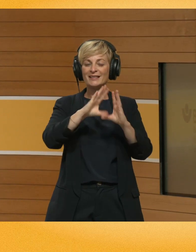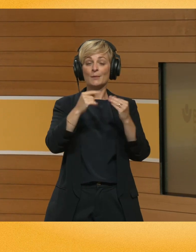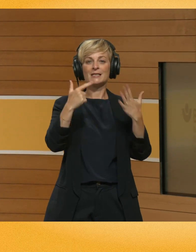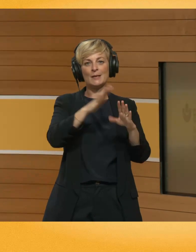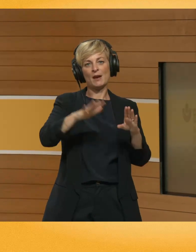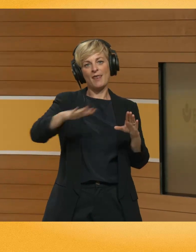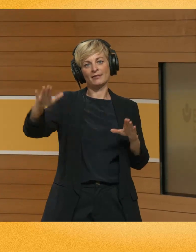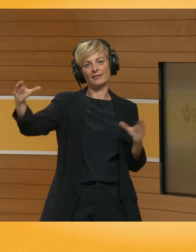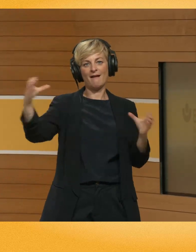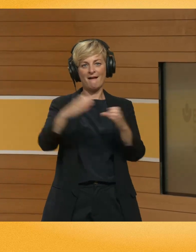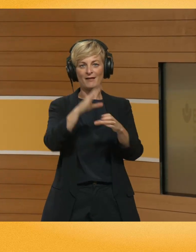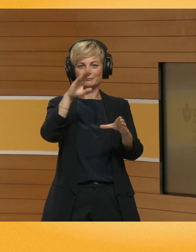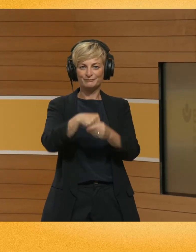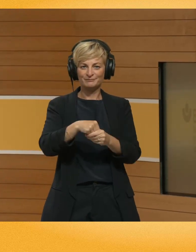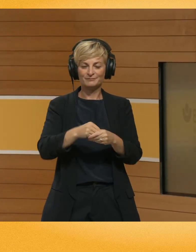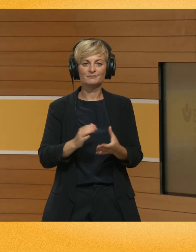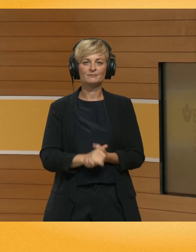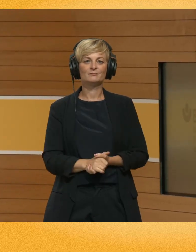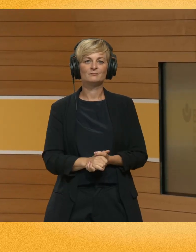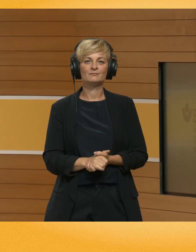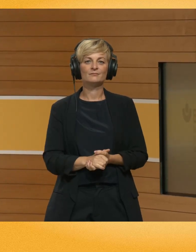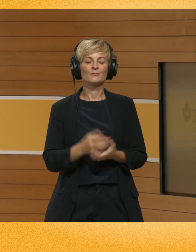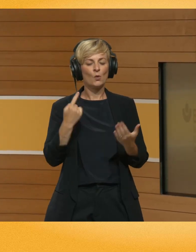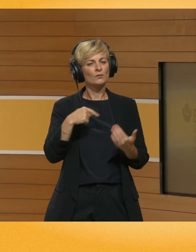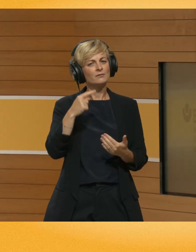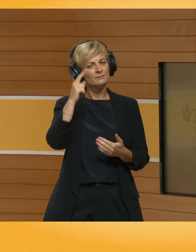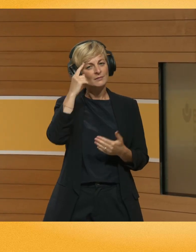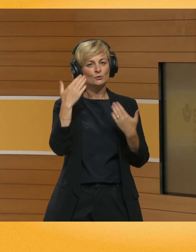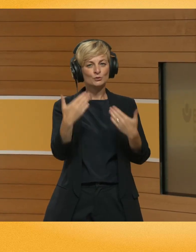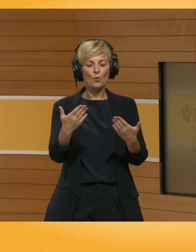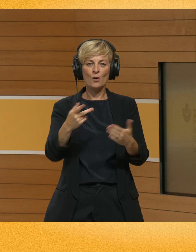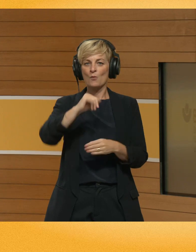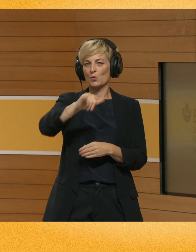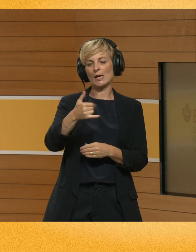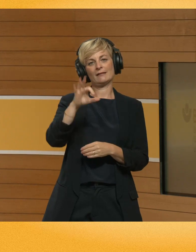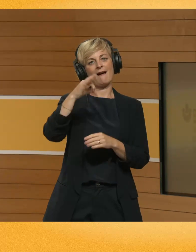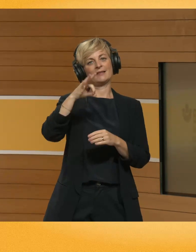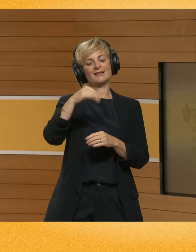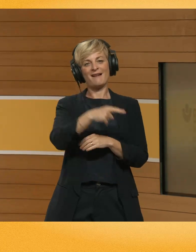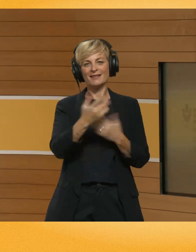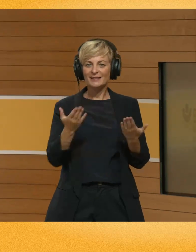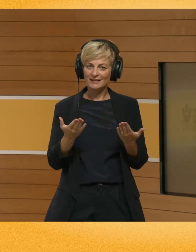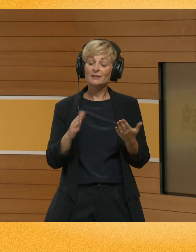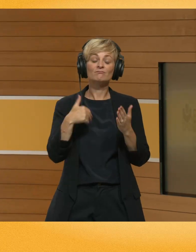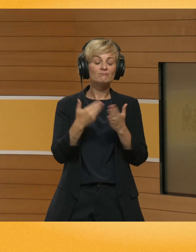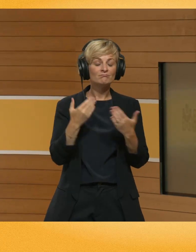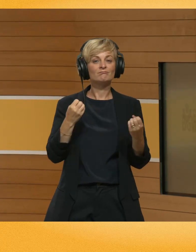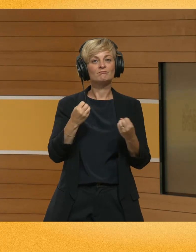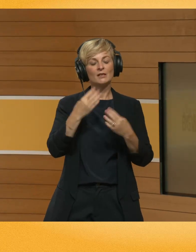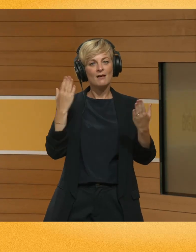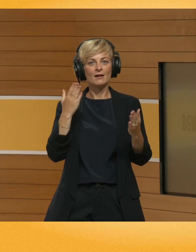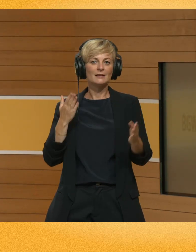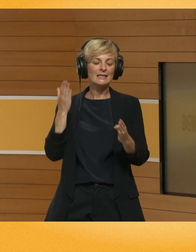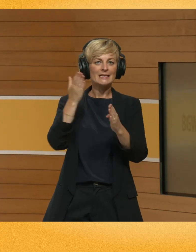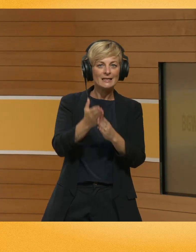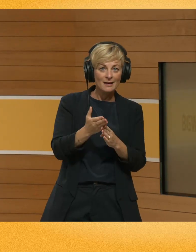the most ambitious project that we are aware of that really aims to redesign the complex work environment in